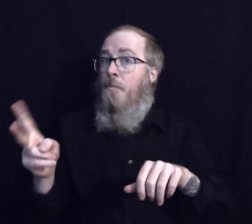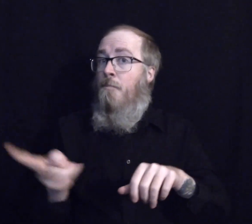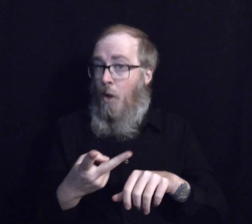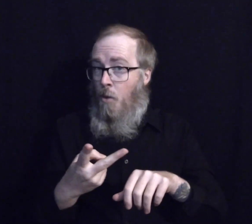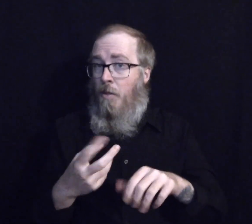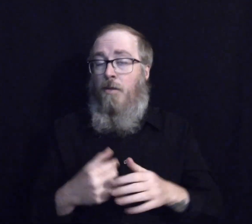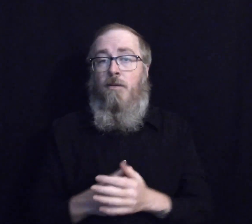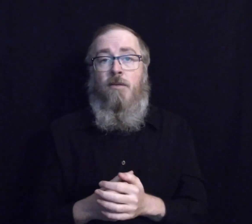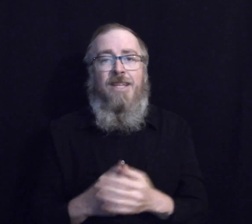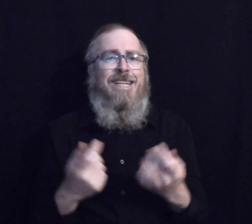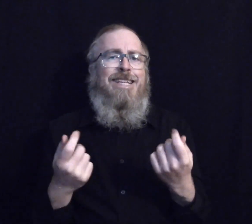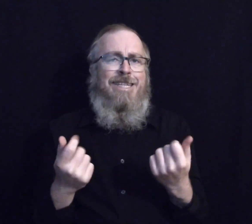to use.